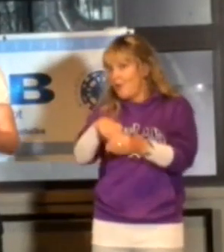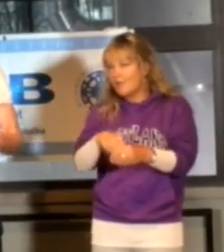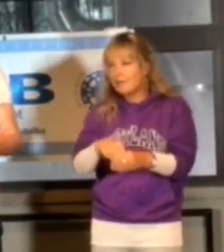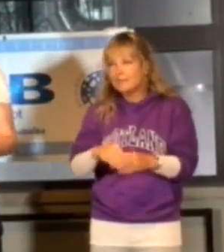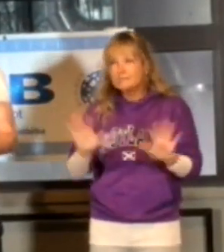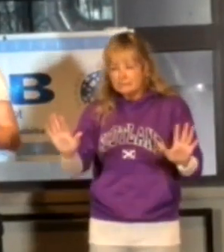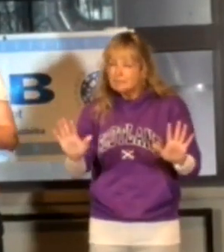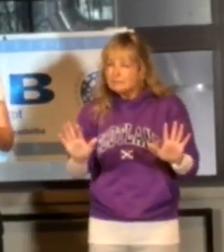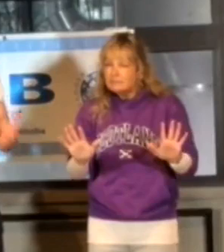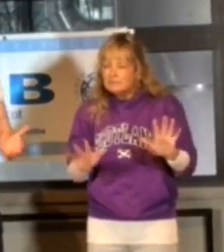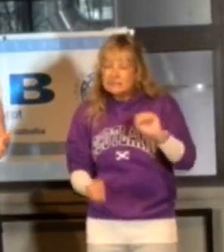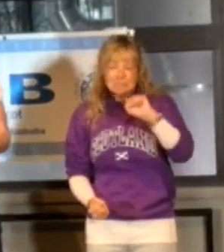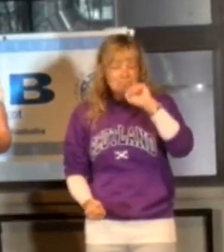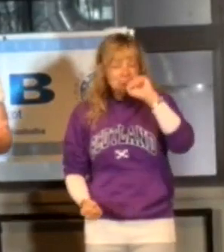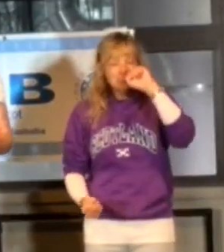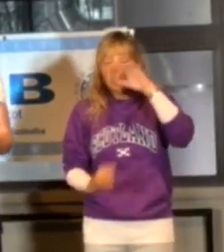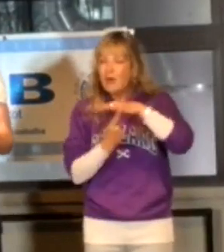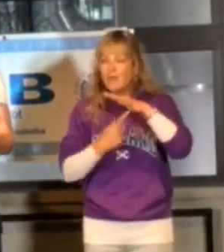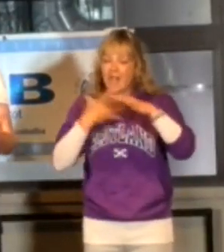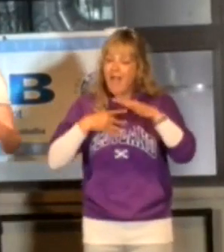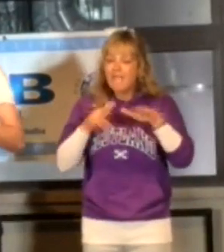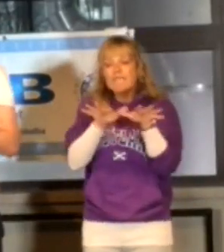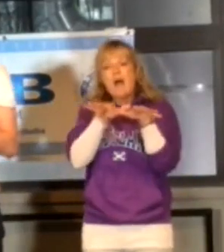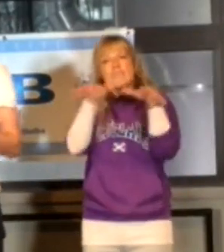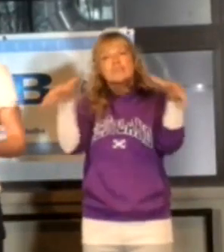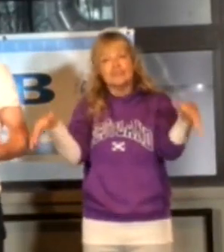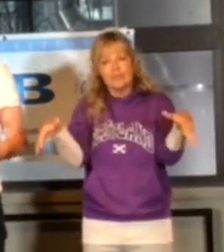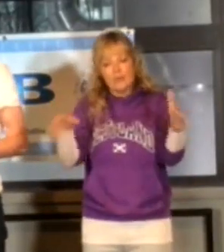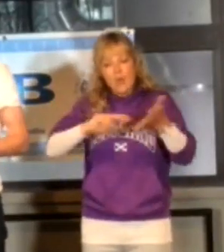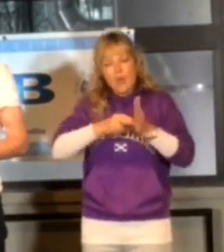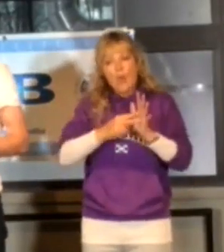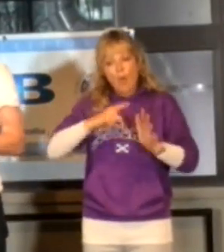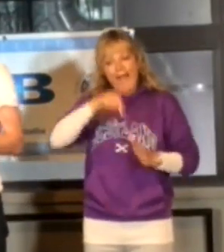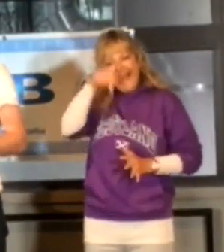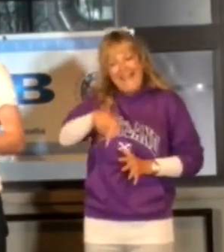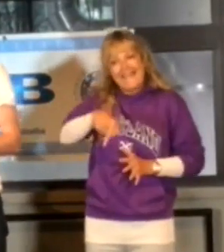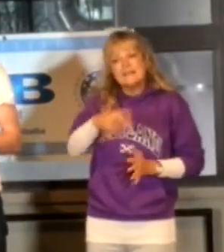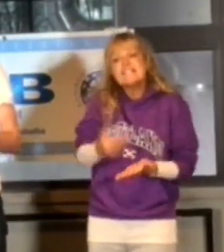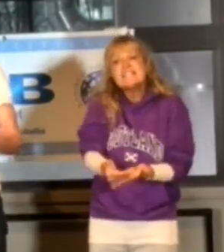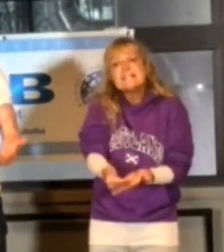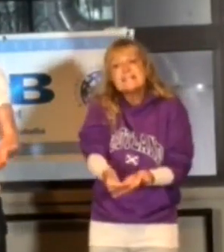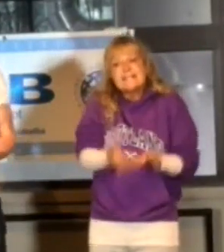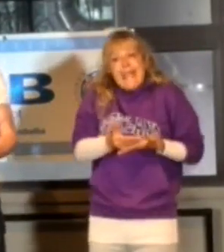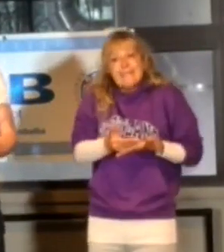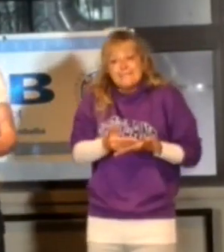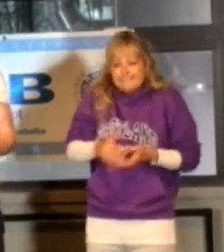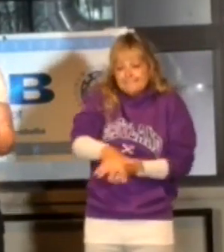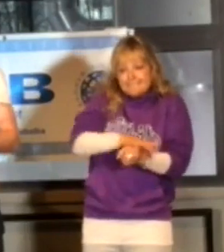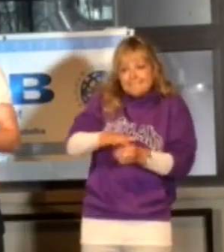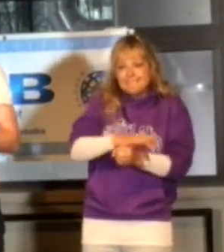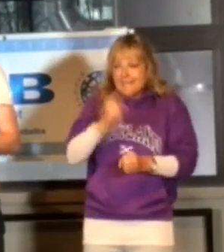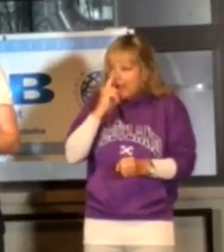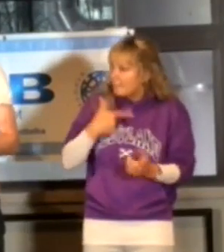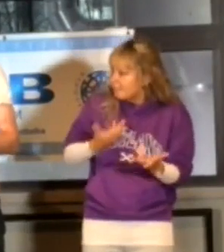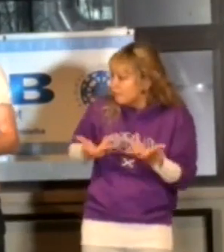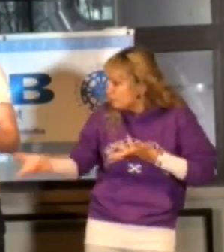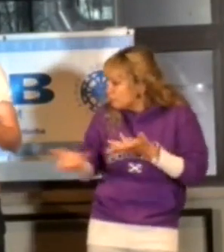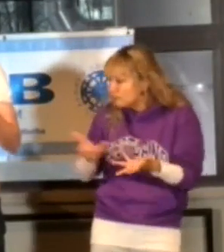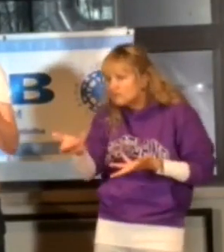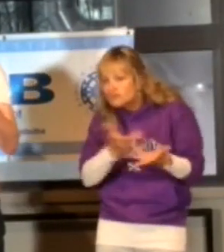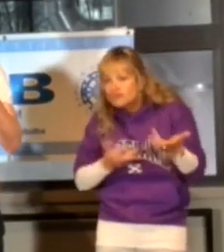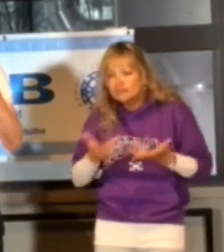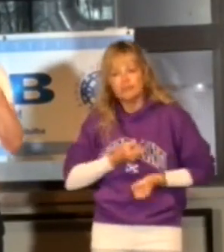so important that we have this overall umbrella organisation, so it's a safe space where we can have conversations, we can talk